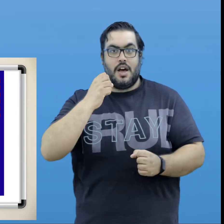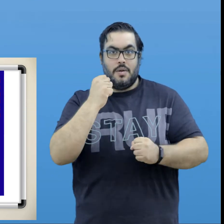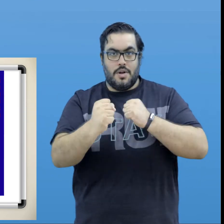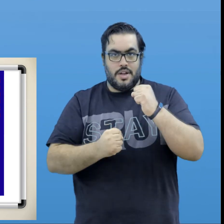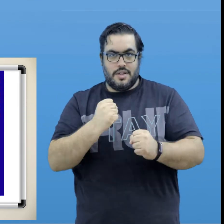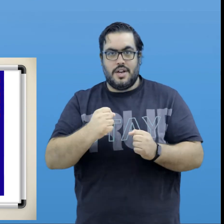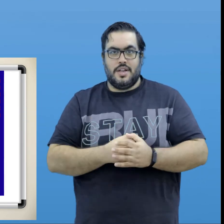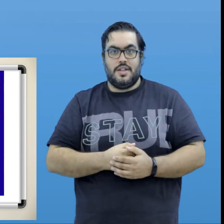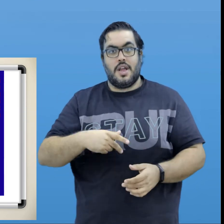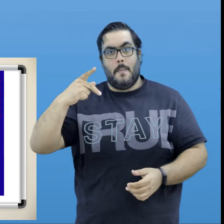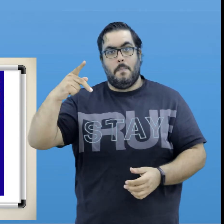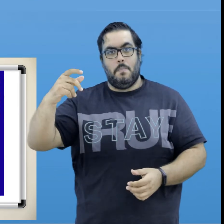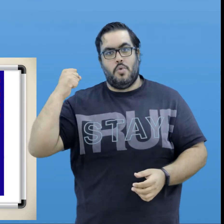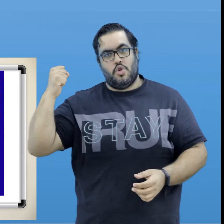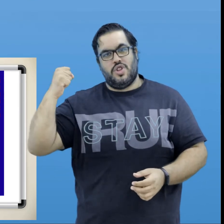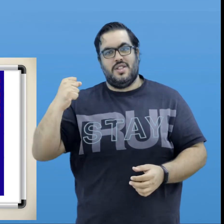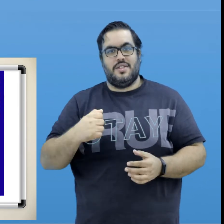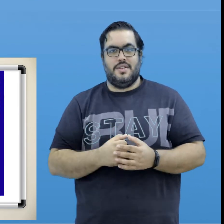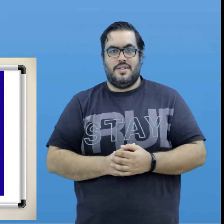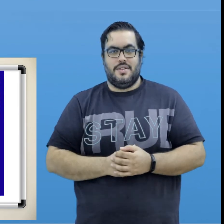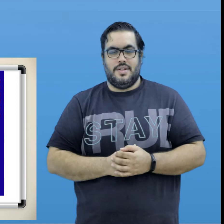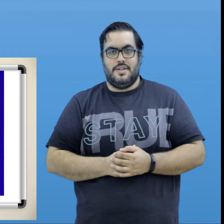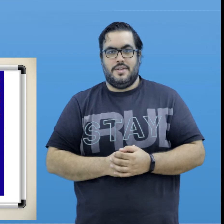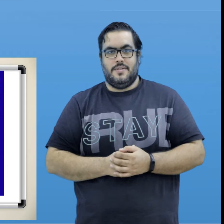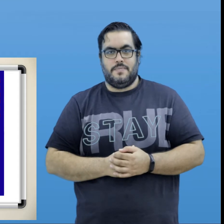carbohydrates, and protein.